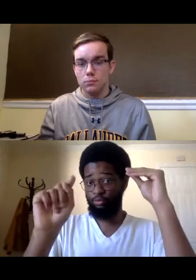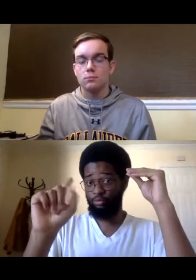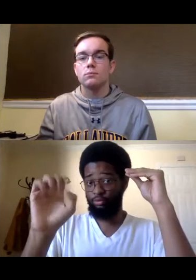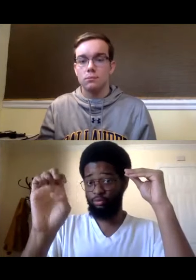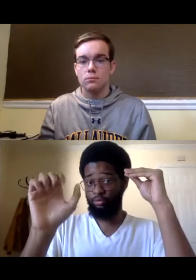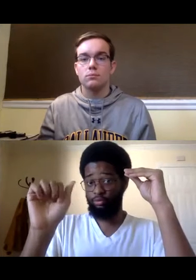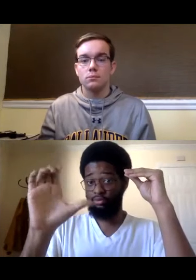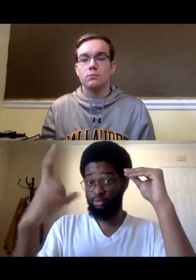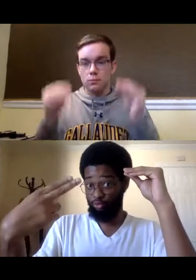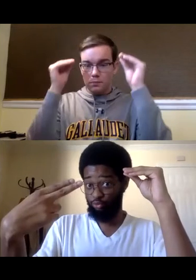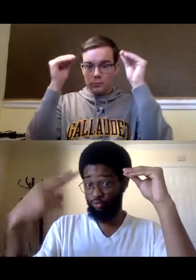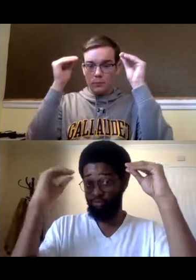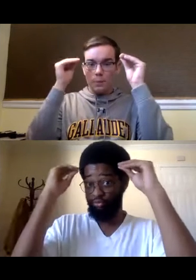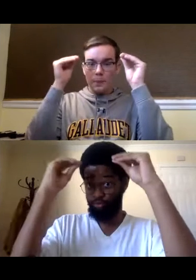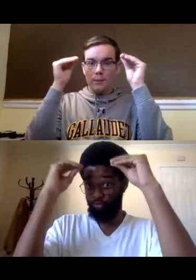teach,